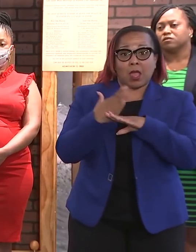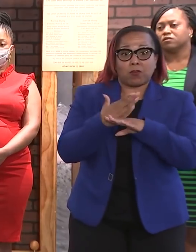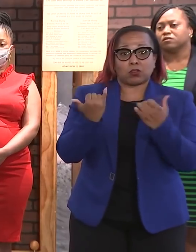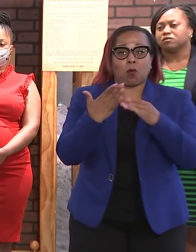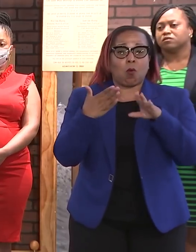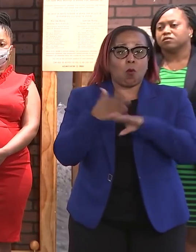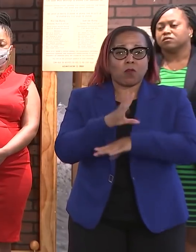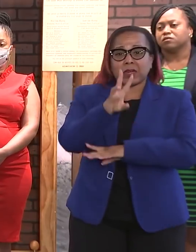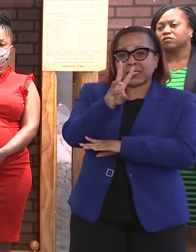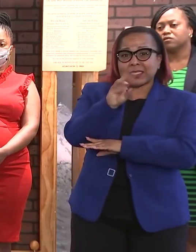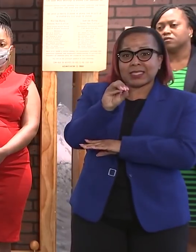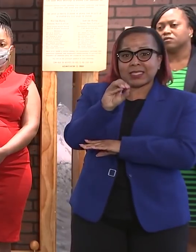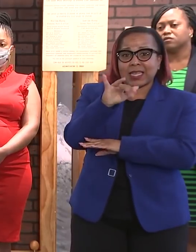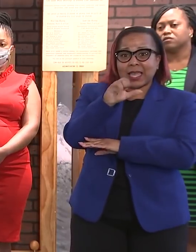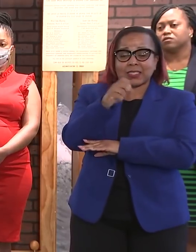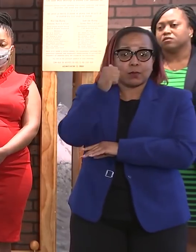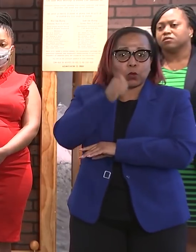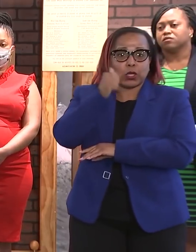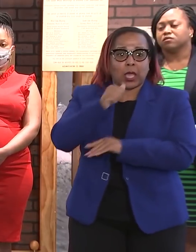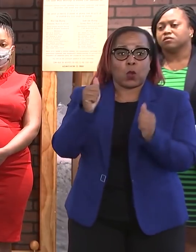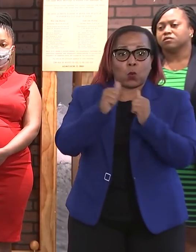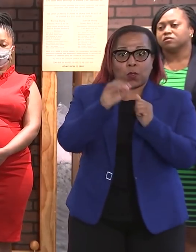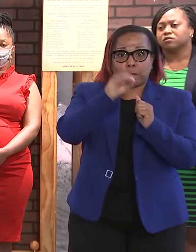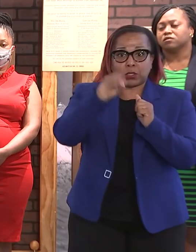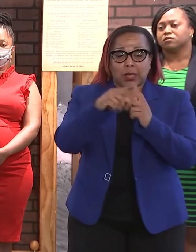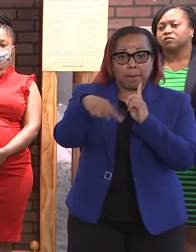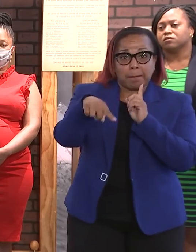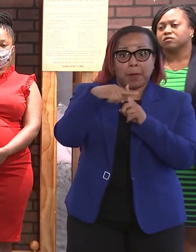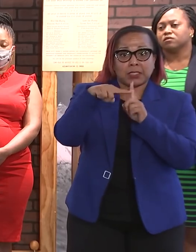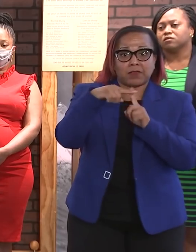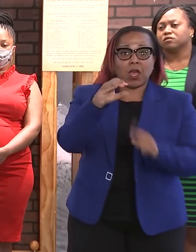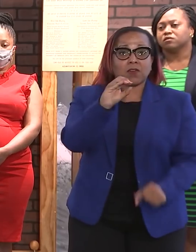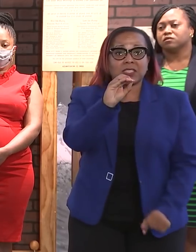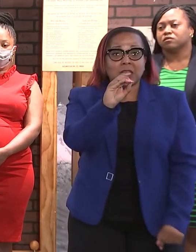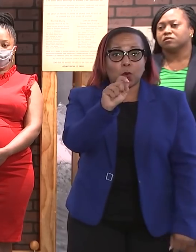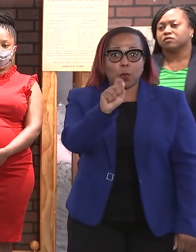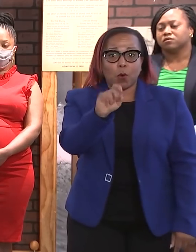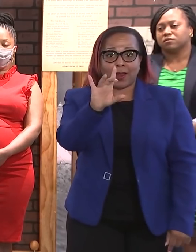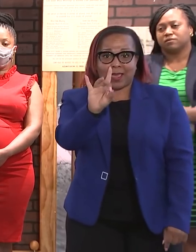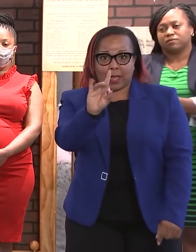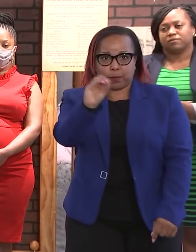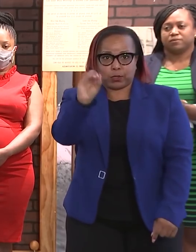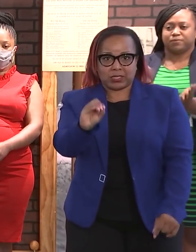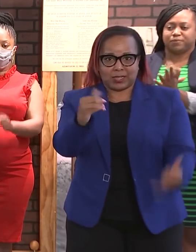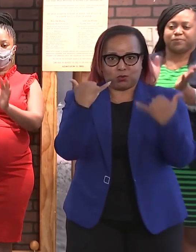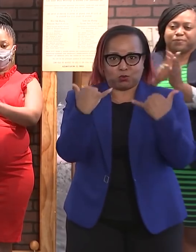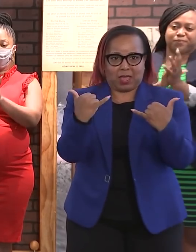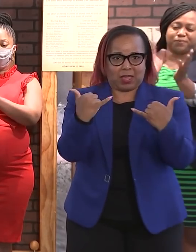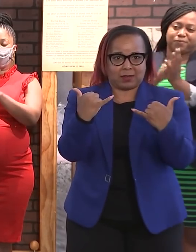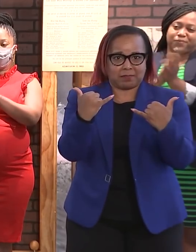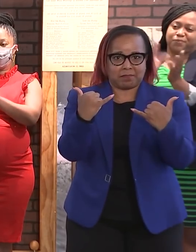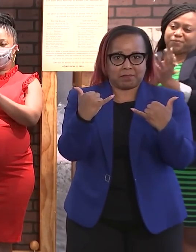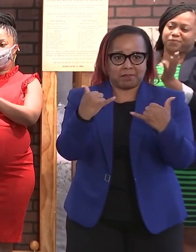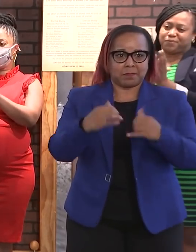just over 60 cases a day with a percent positivity of 0.8% today.